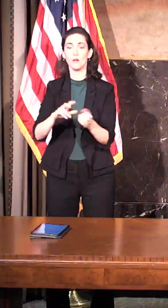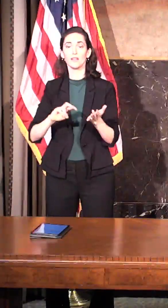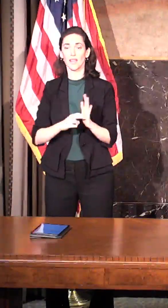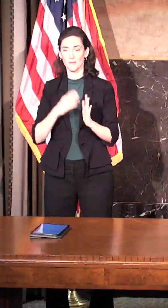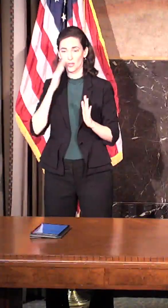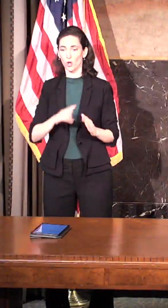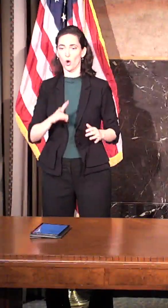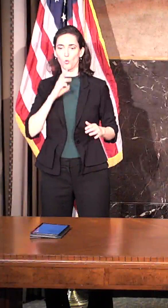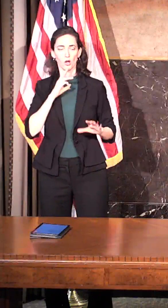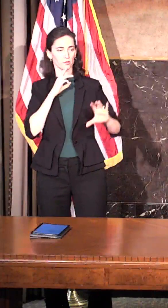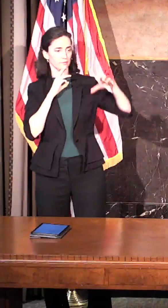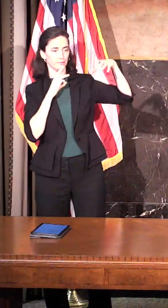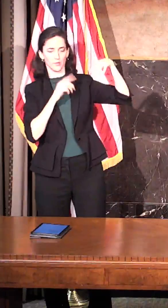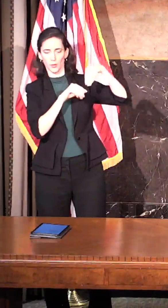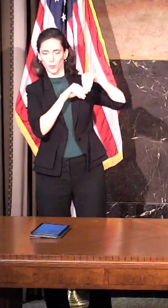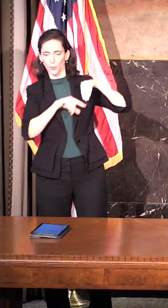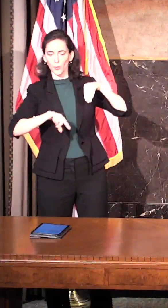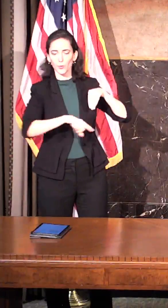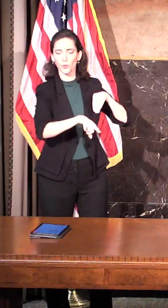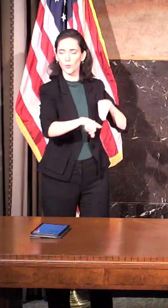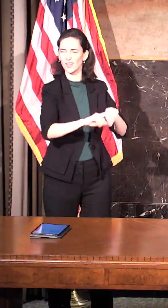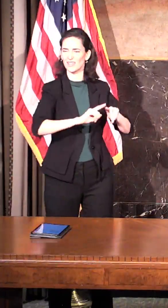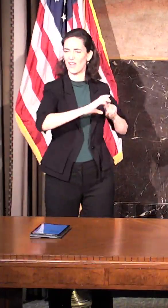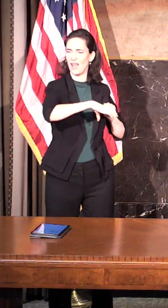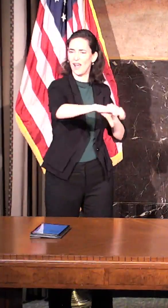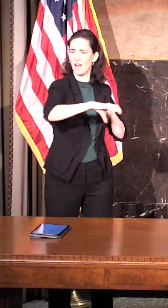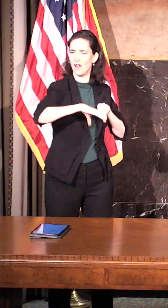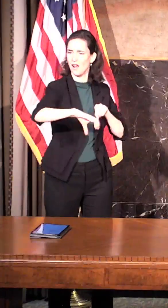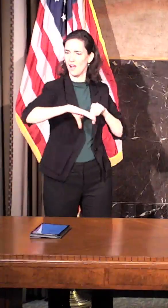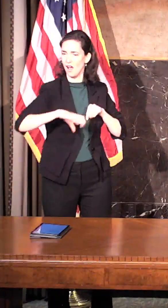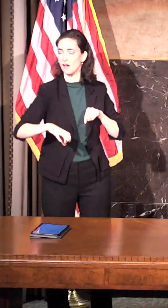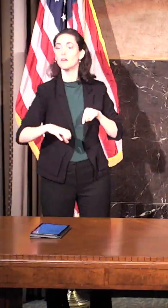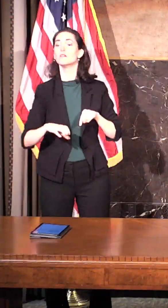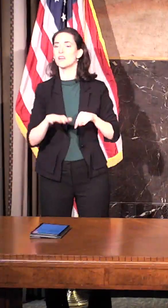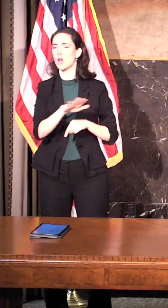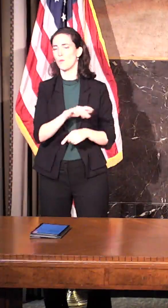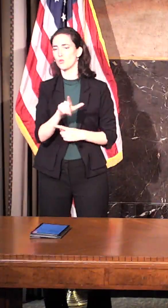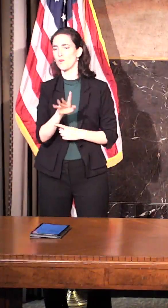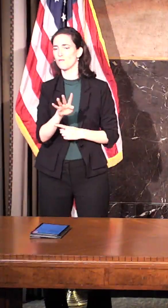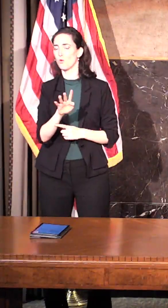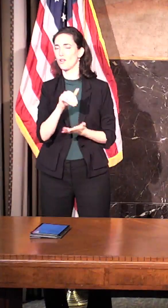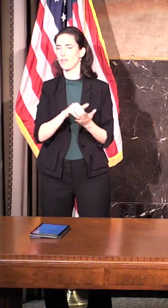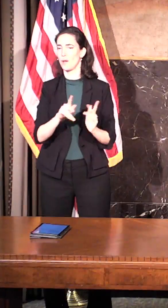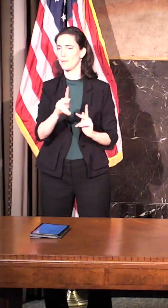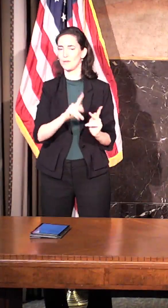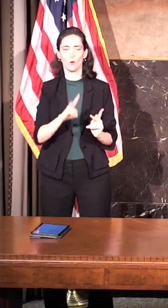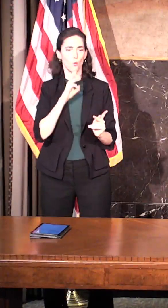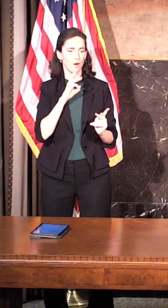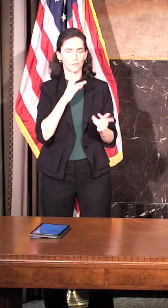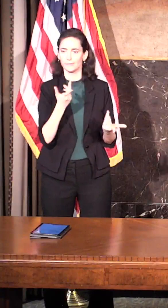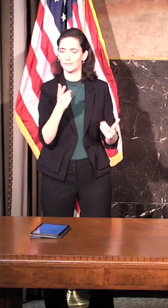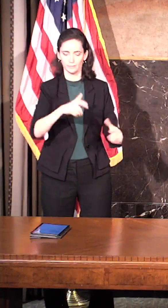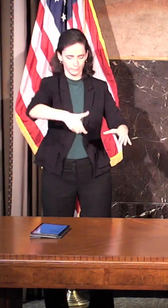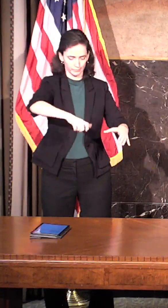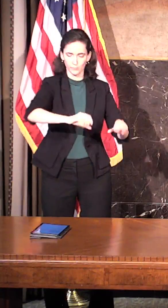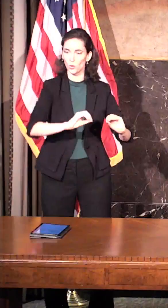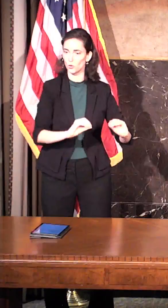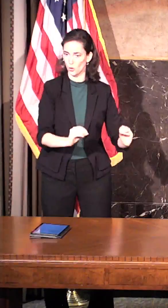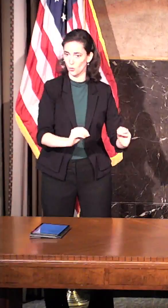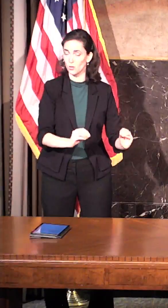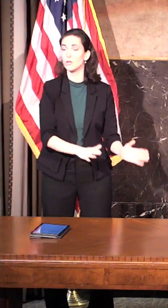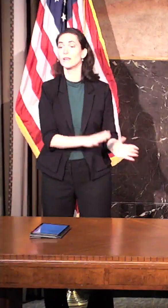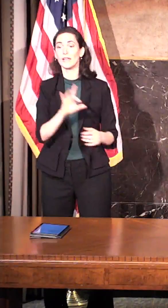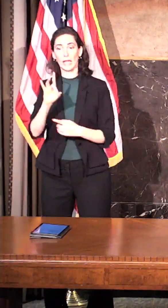about 24,000 people, and then 8 of those are community water systems. We